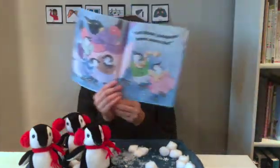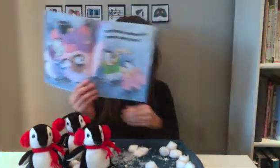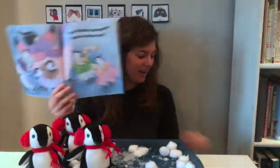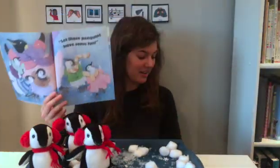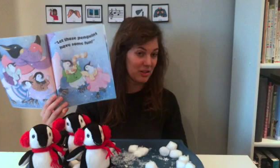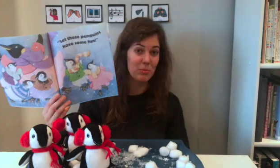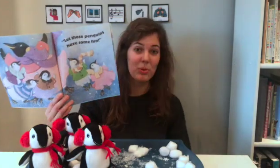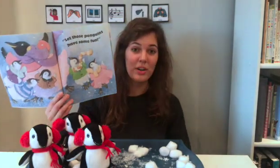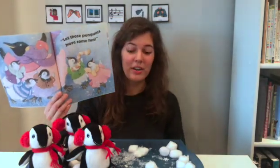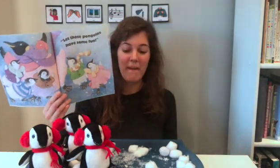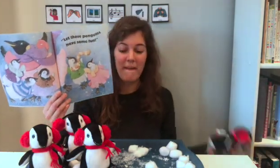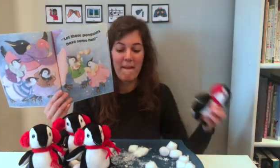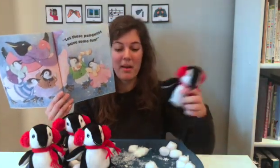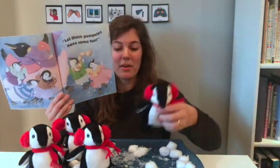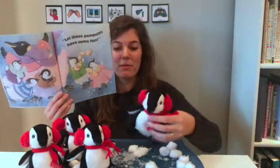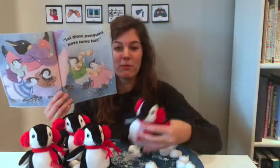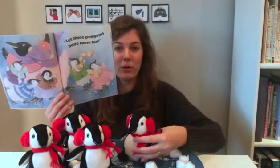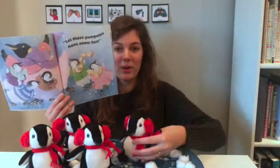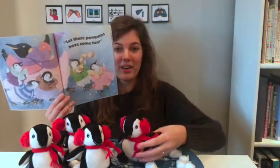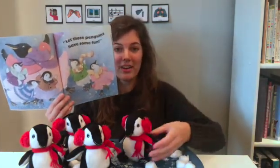And there's some more.